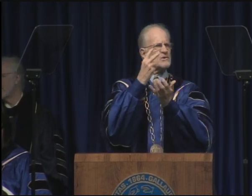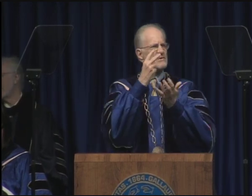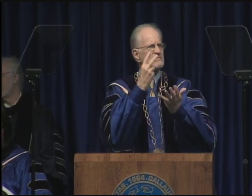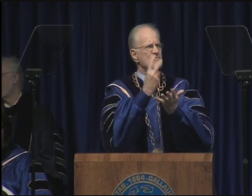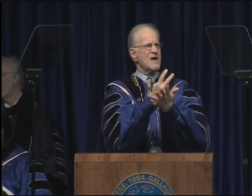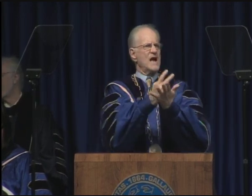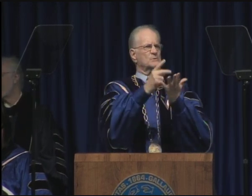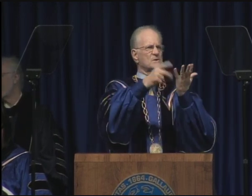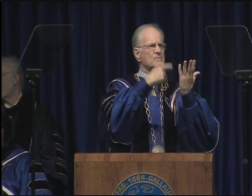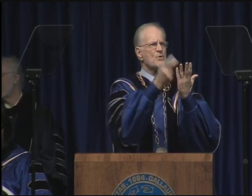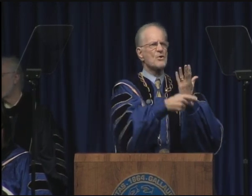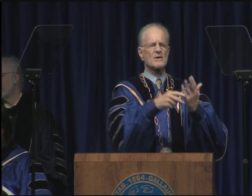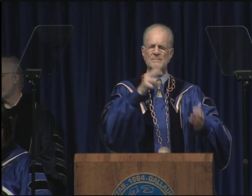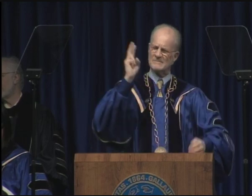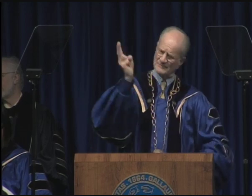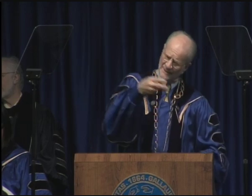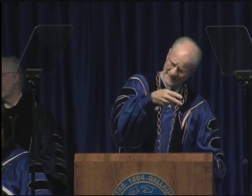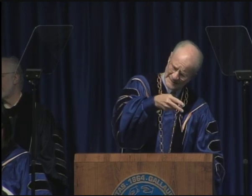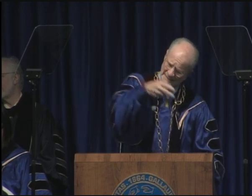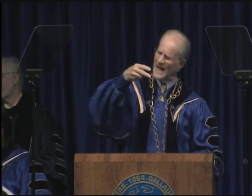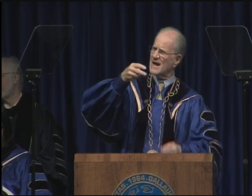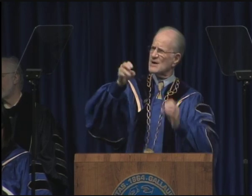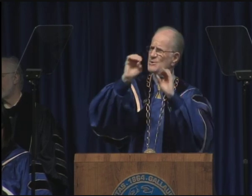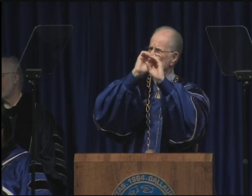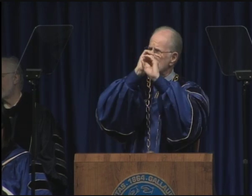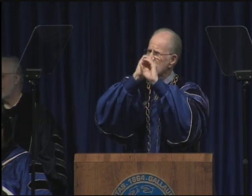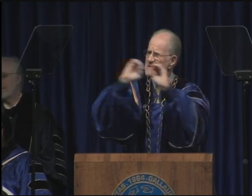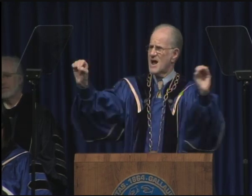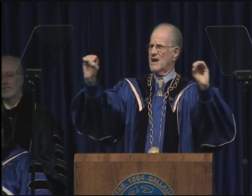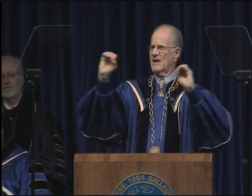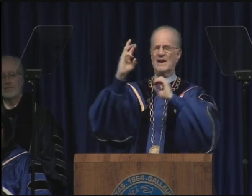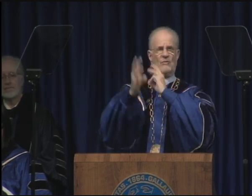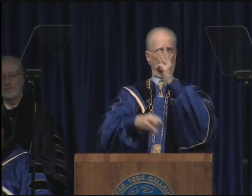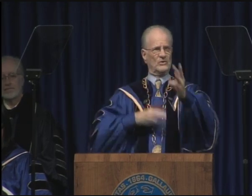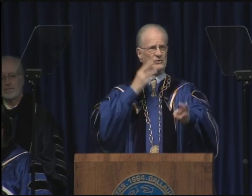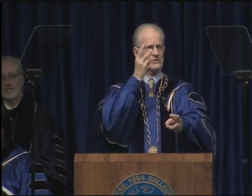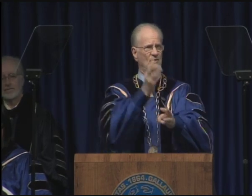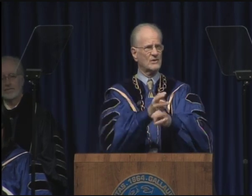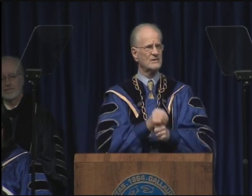Our faculty has created graduate programs second to none in the world.